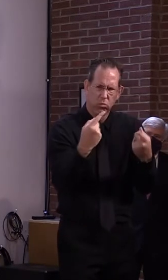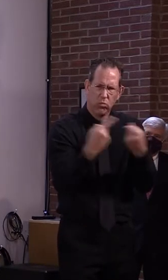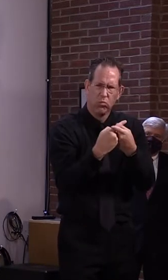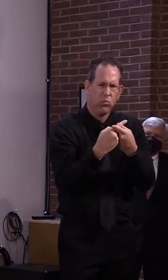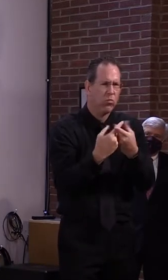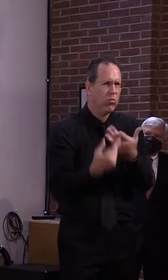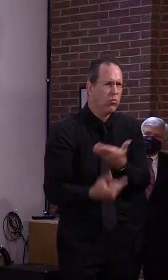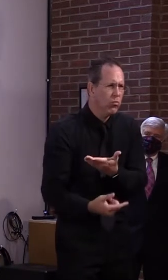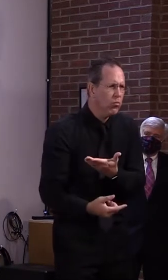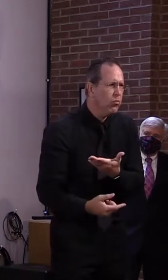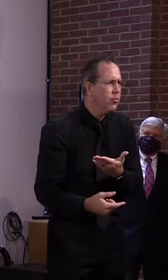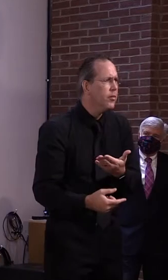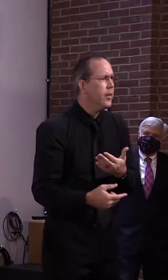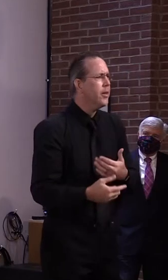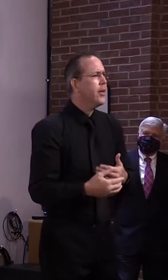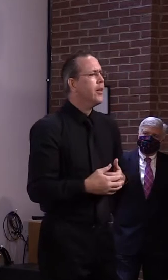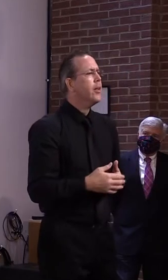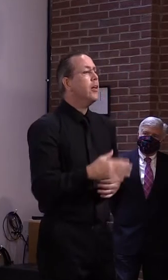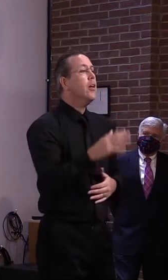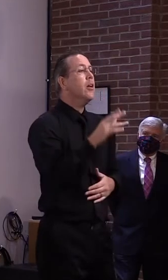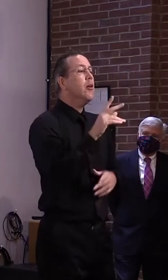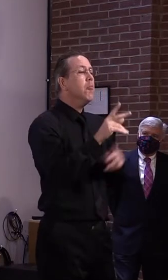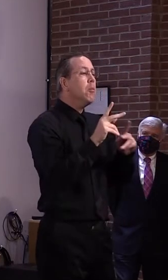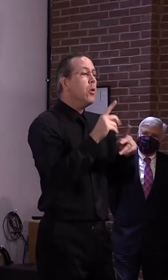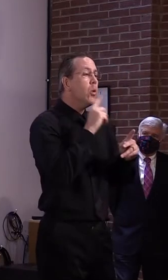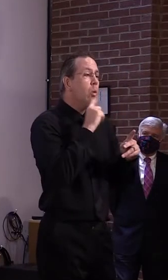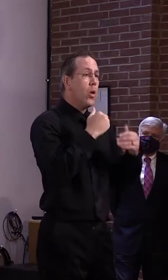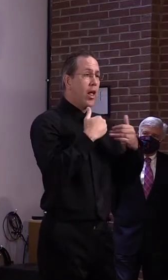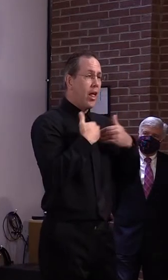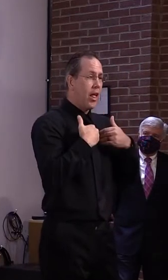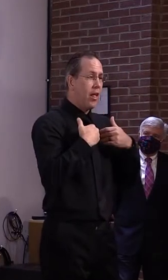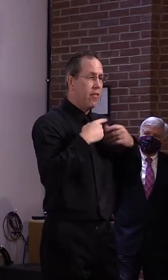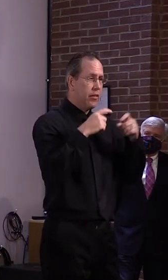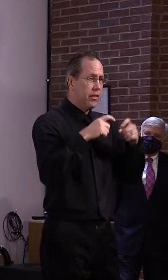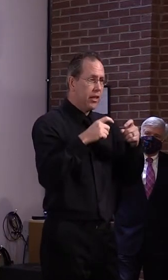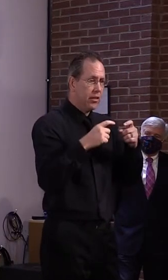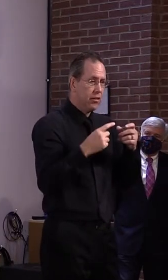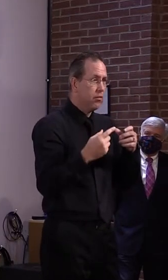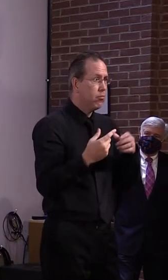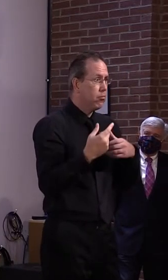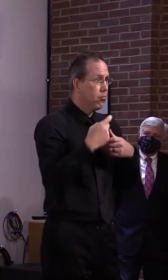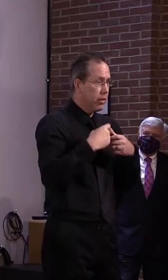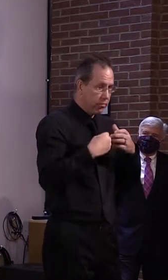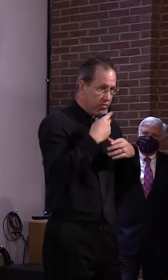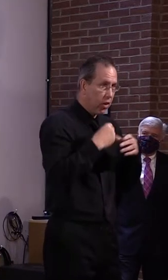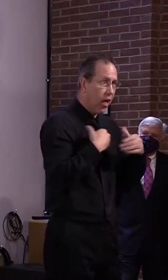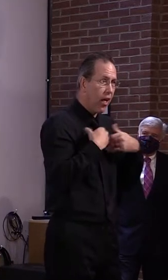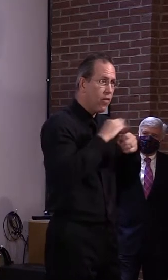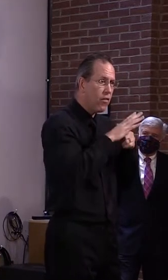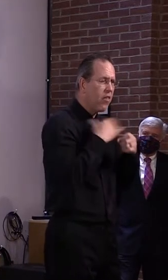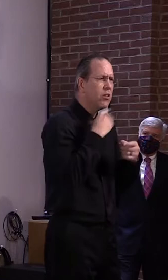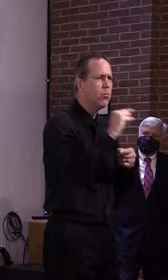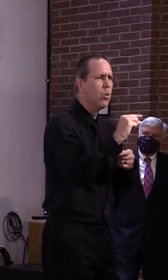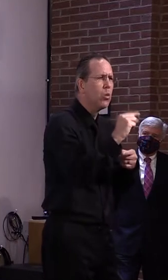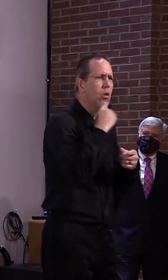portion of the population that we're testing who have COVID, we say, but the amount of COVID that's